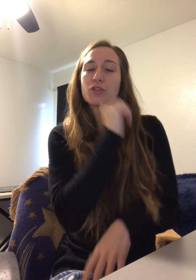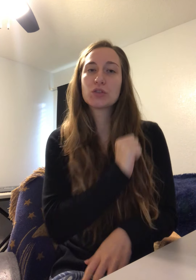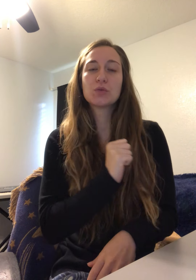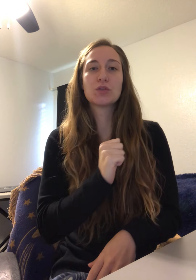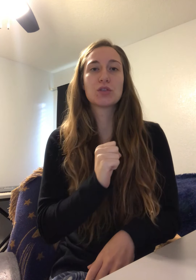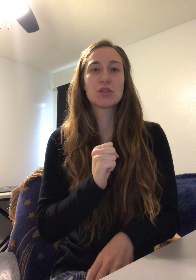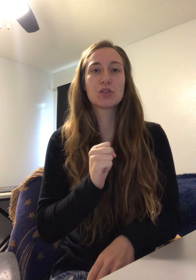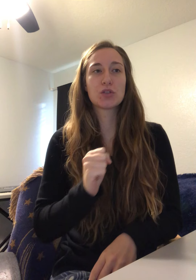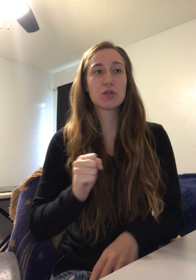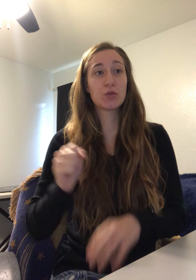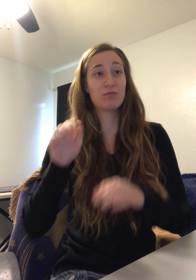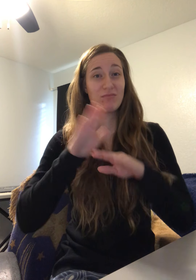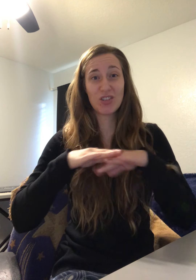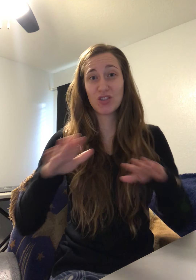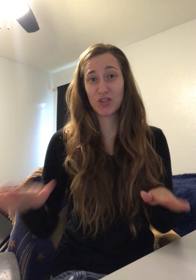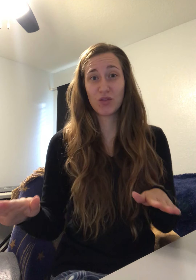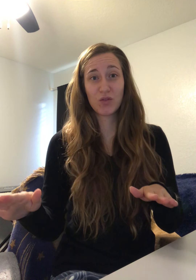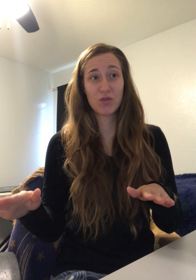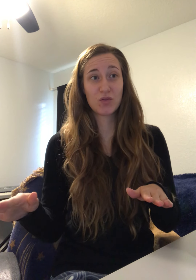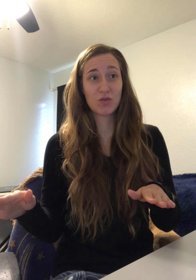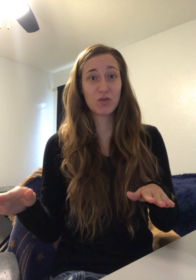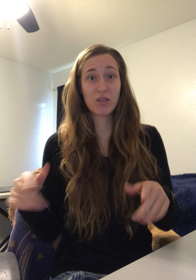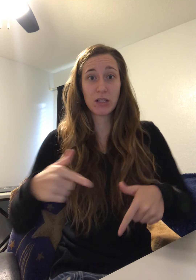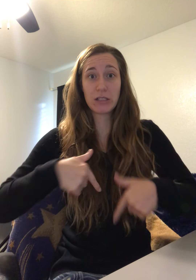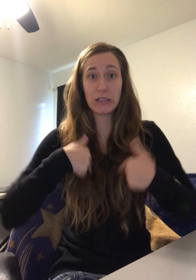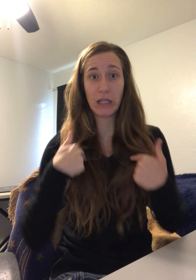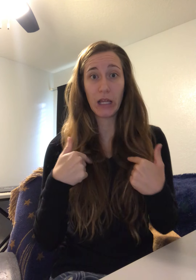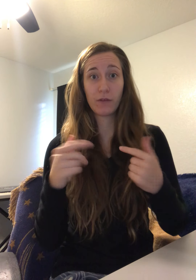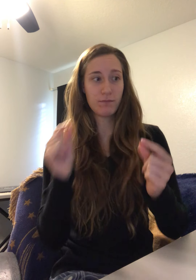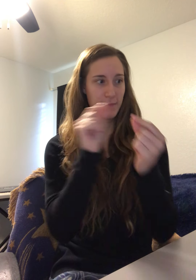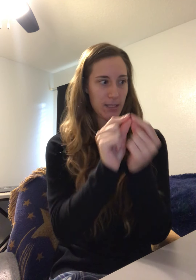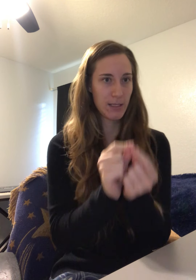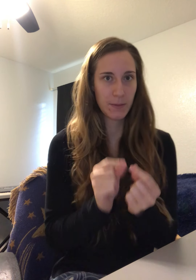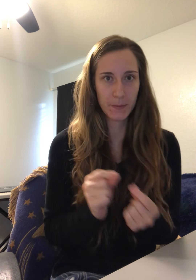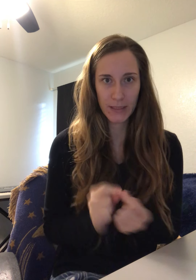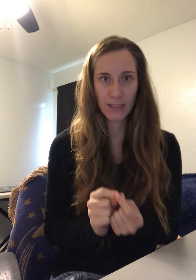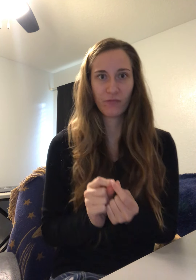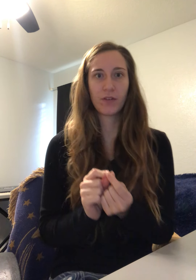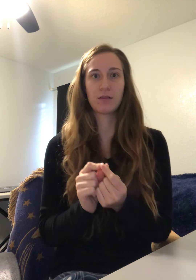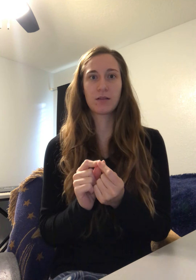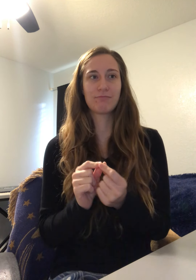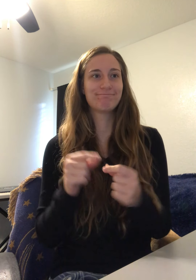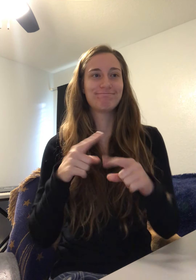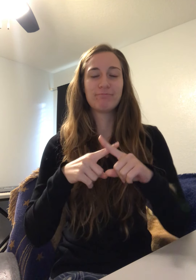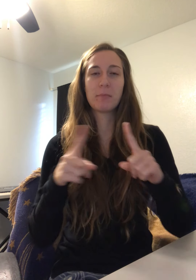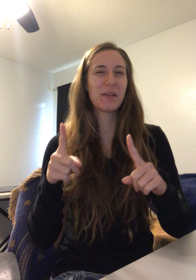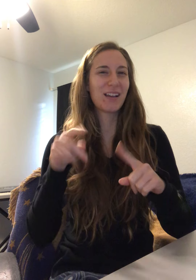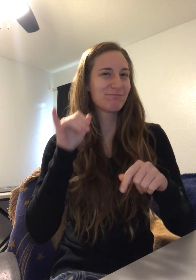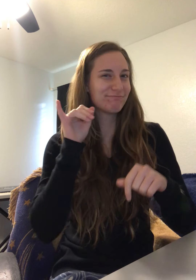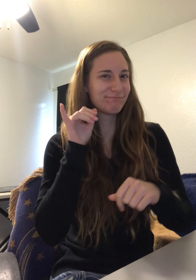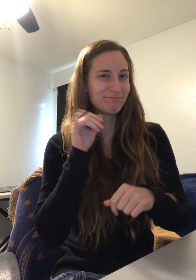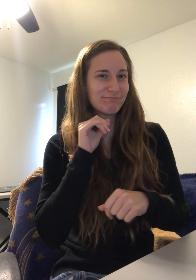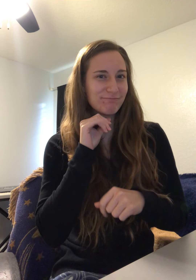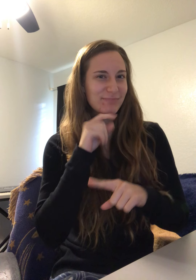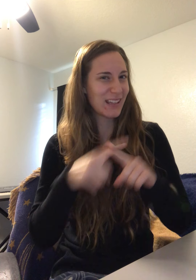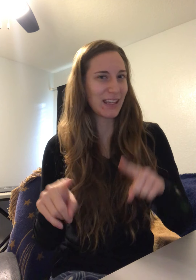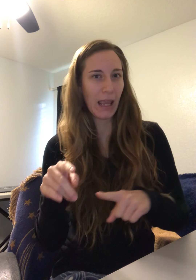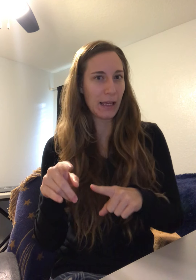like. And so when you totally fracture that expectation right, when they're born, I think you get to enter